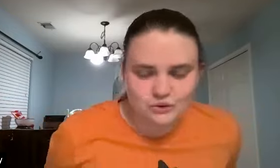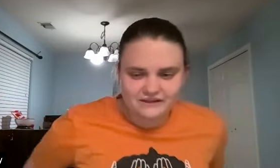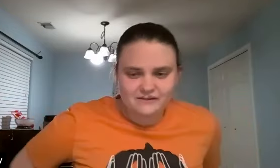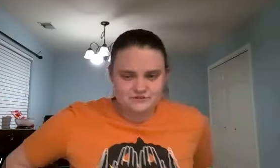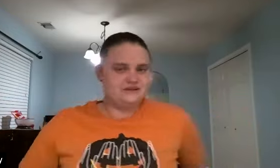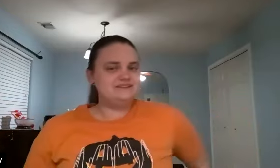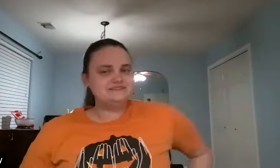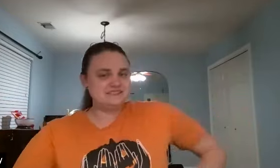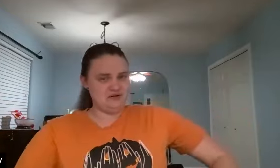story that we're doing. So,